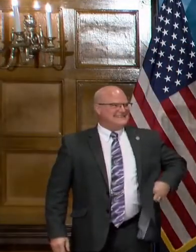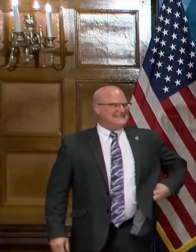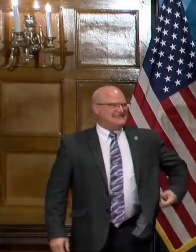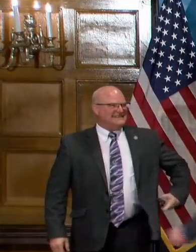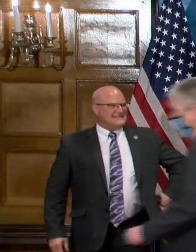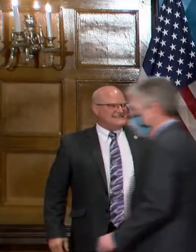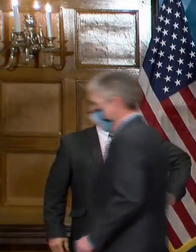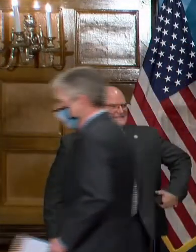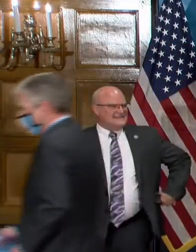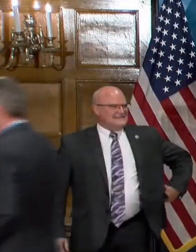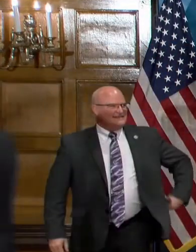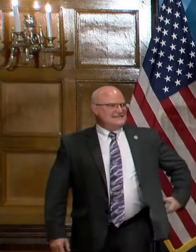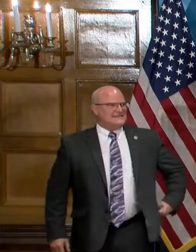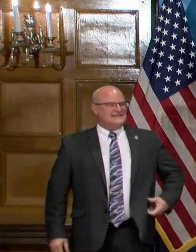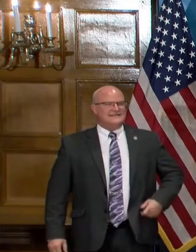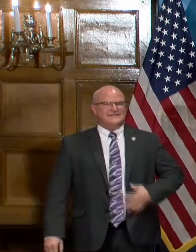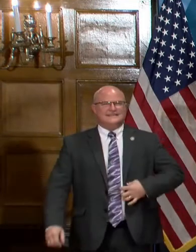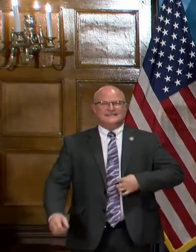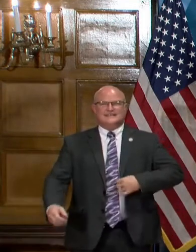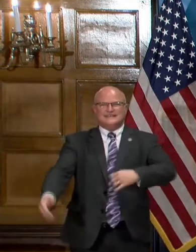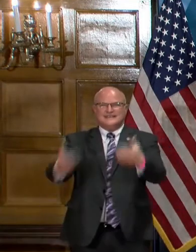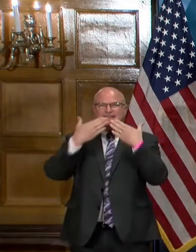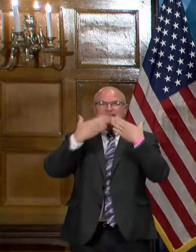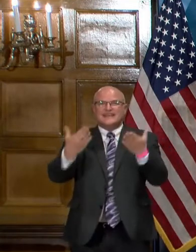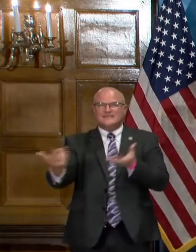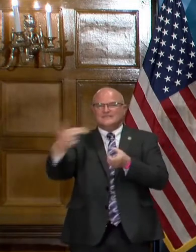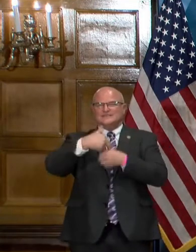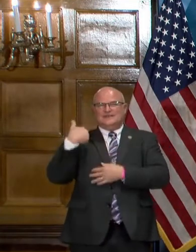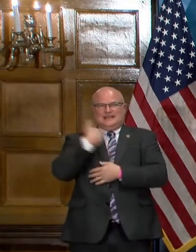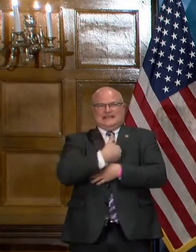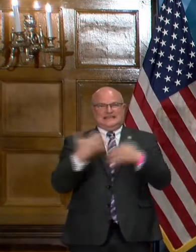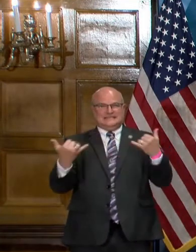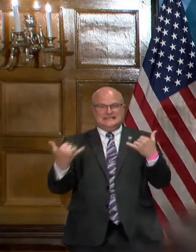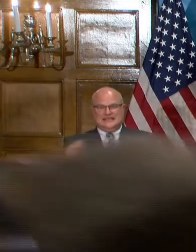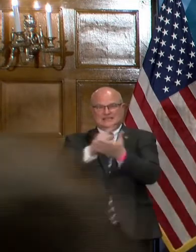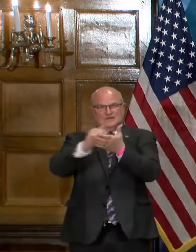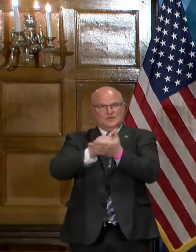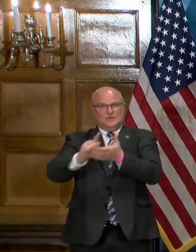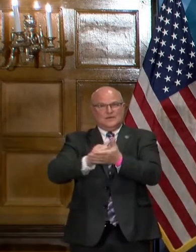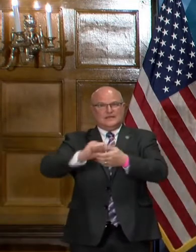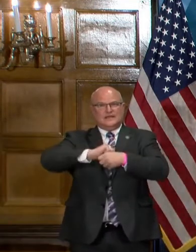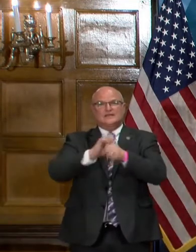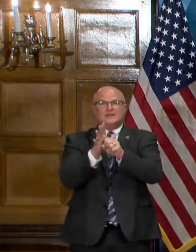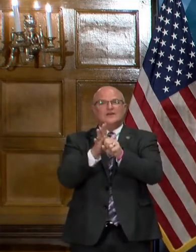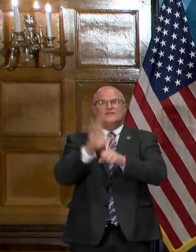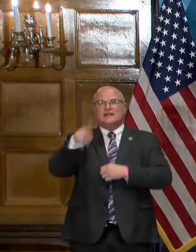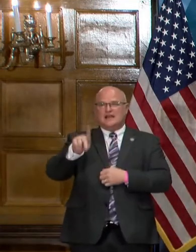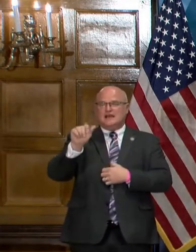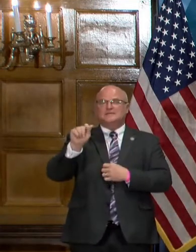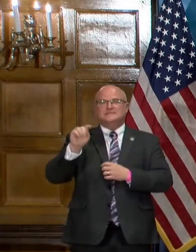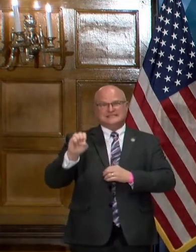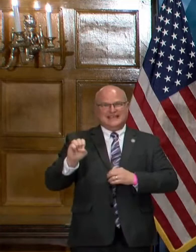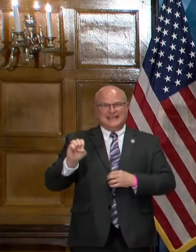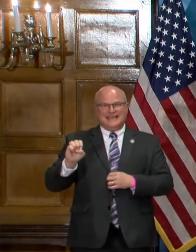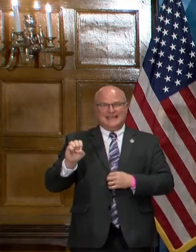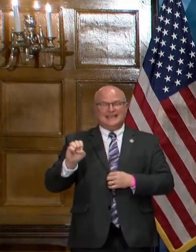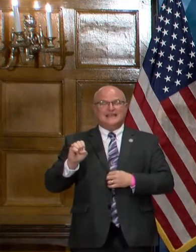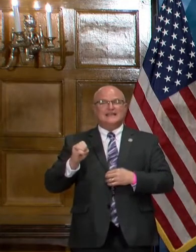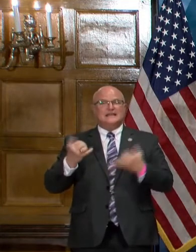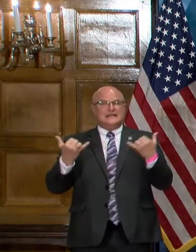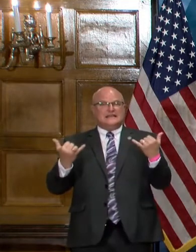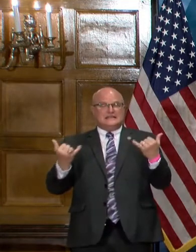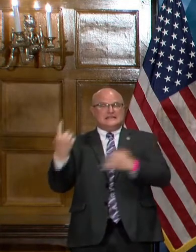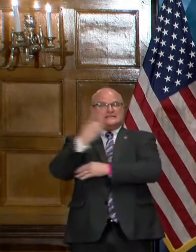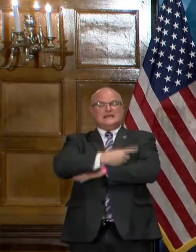Here's Governor Asa Hutchinson at the podium now with his health secretary as we get a weekly COVID-19 briefing. Update. I'm pleased to be